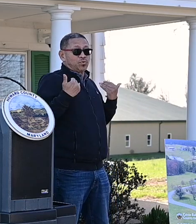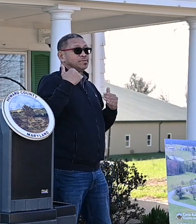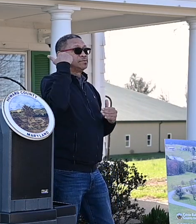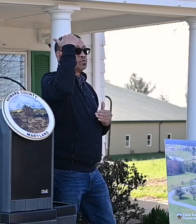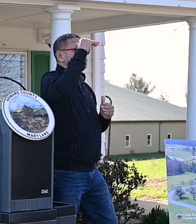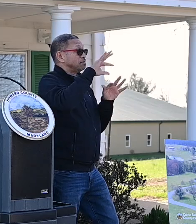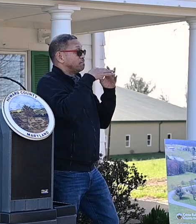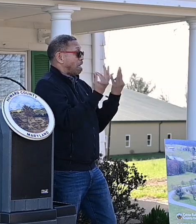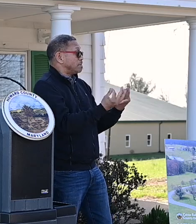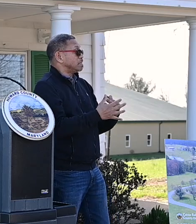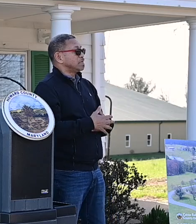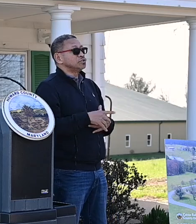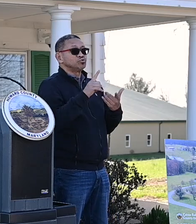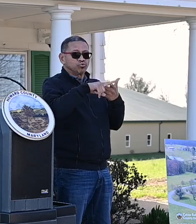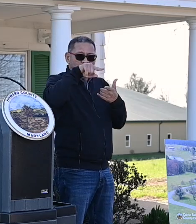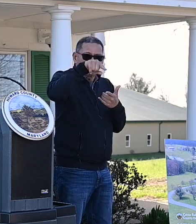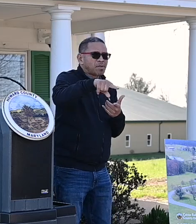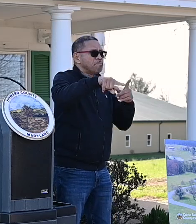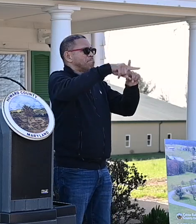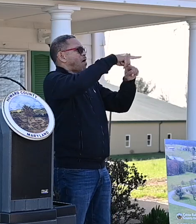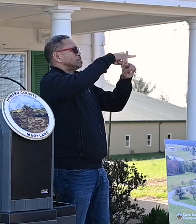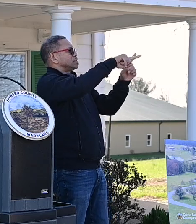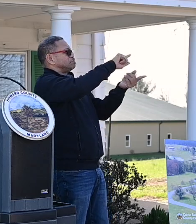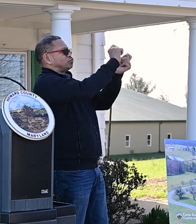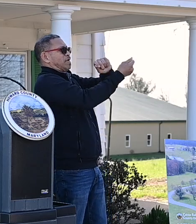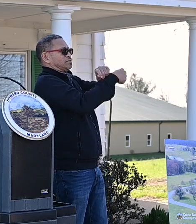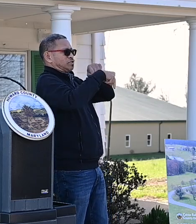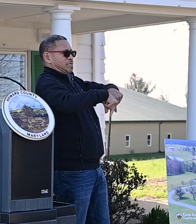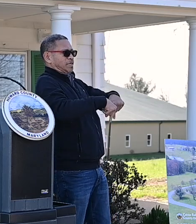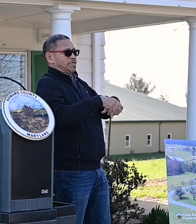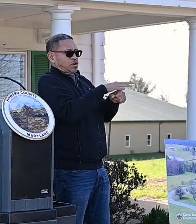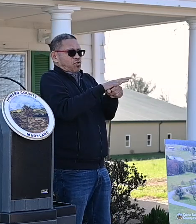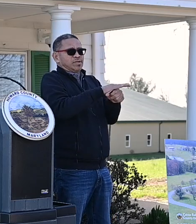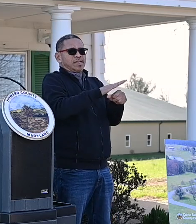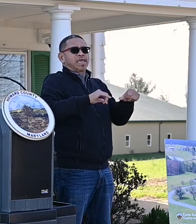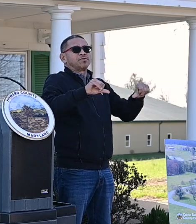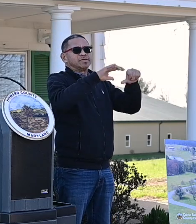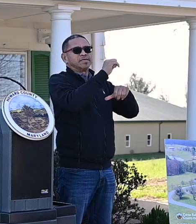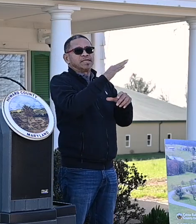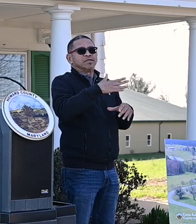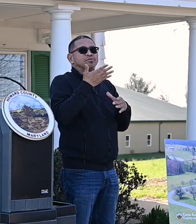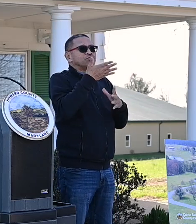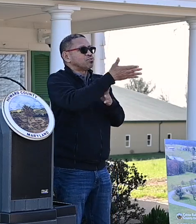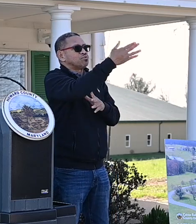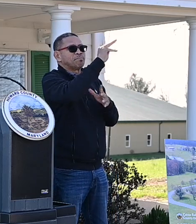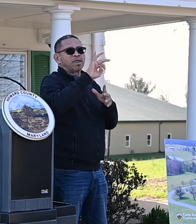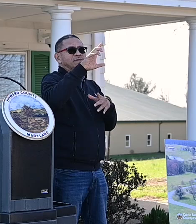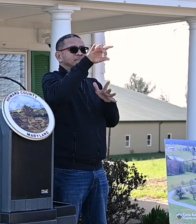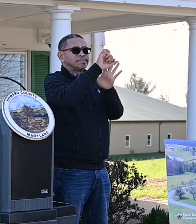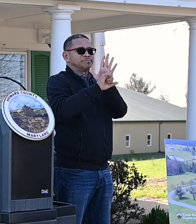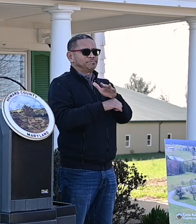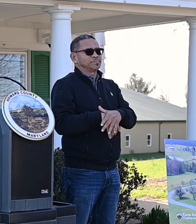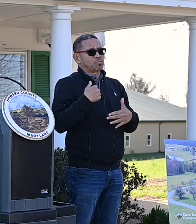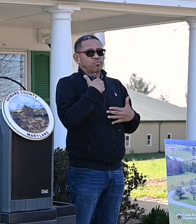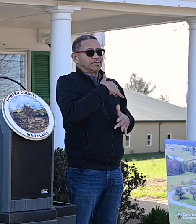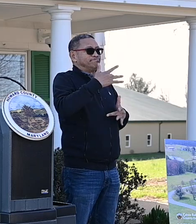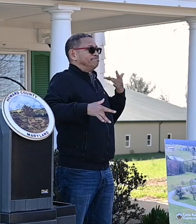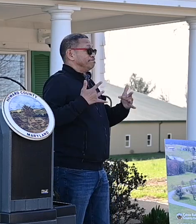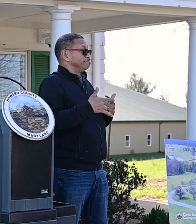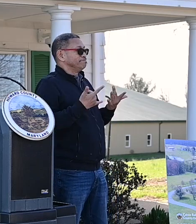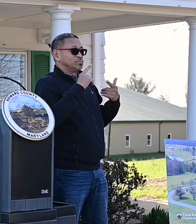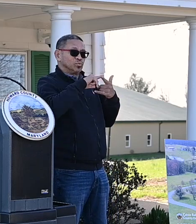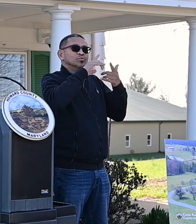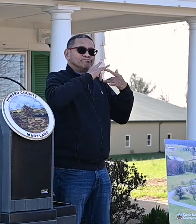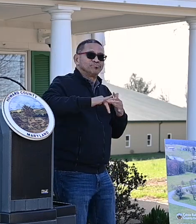and families to drive positive change right here in our local area and across the state of Maryland. We are eager to continue